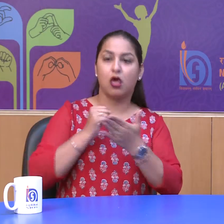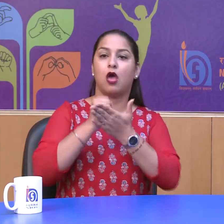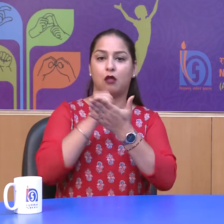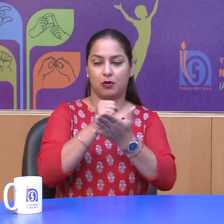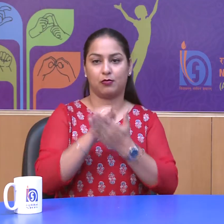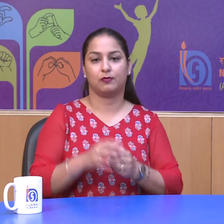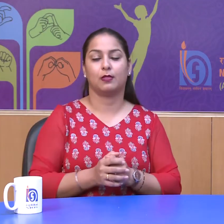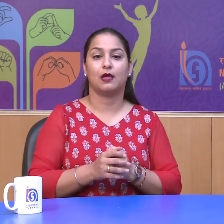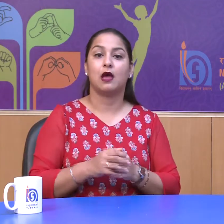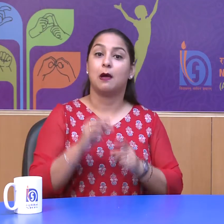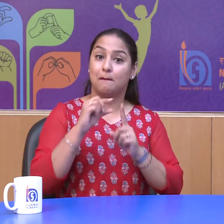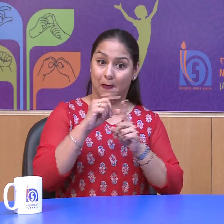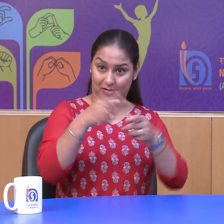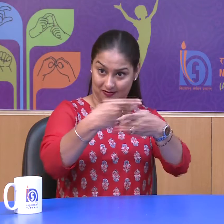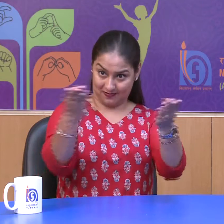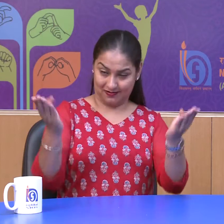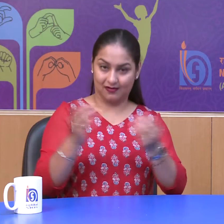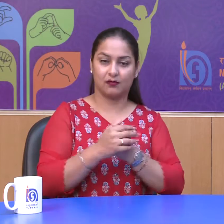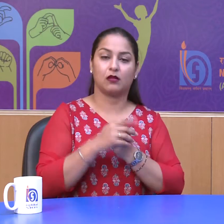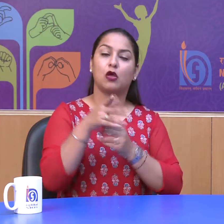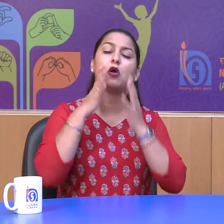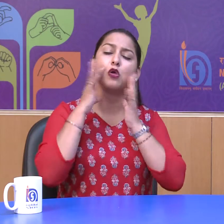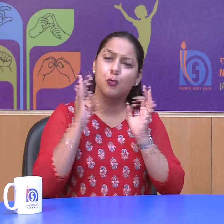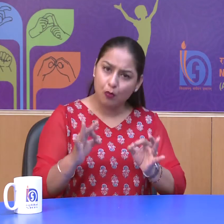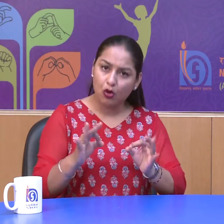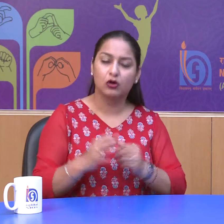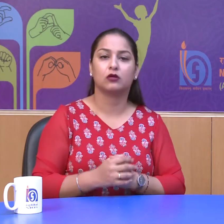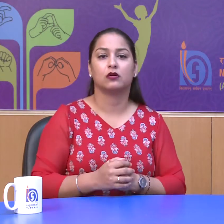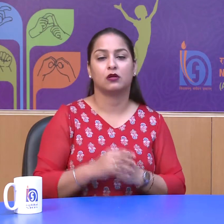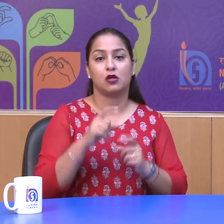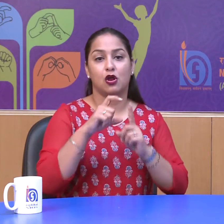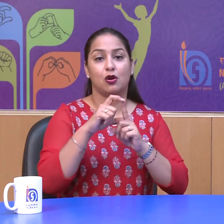Public opinion, its importance in a democracy.